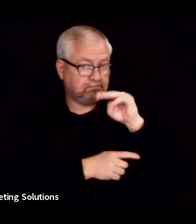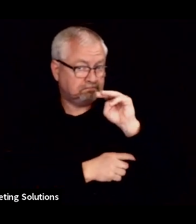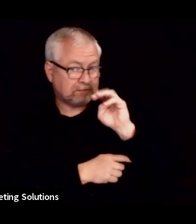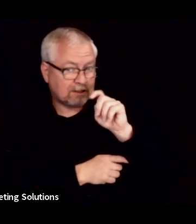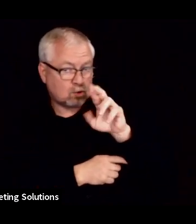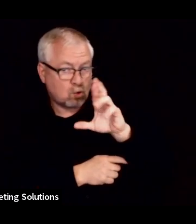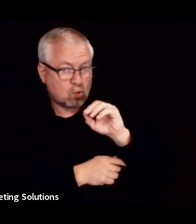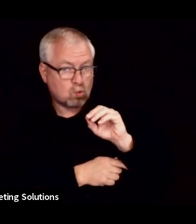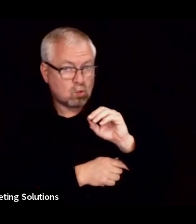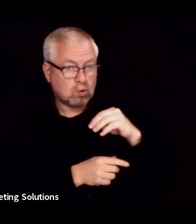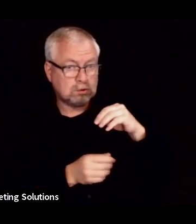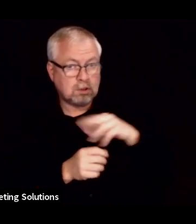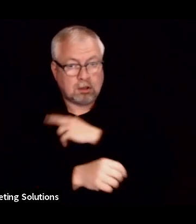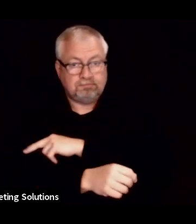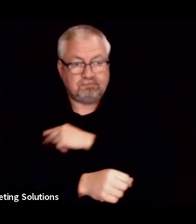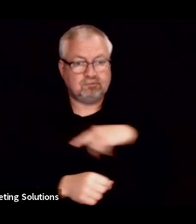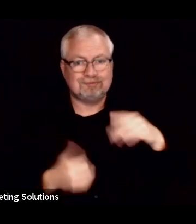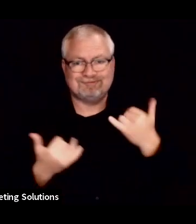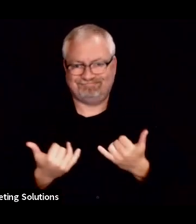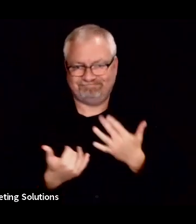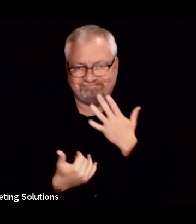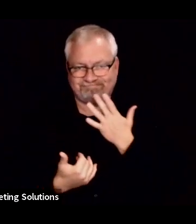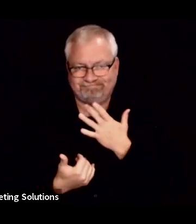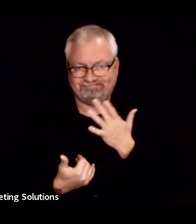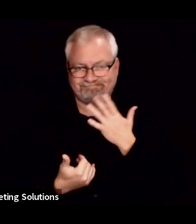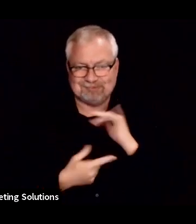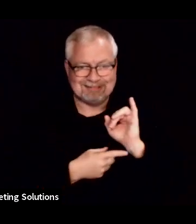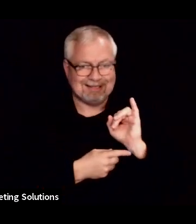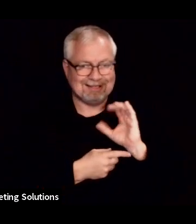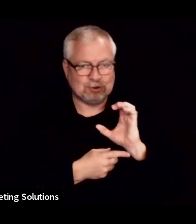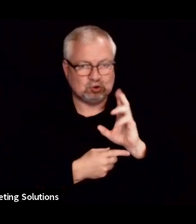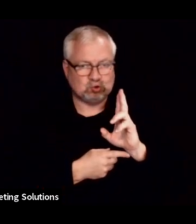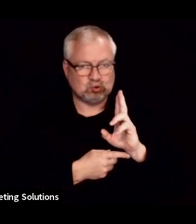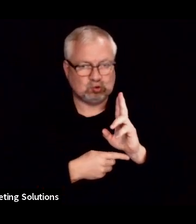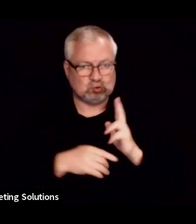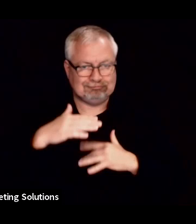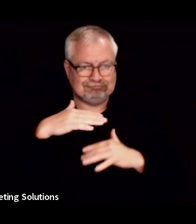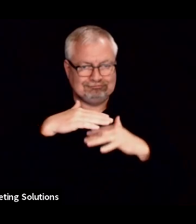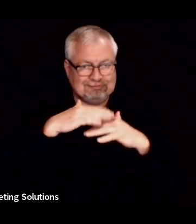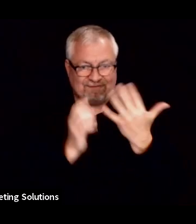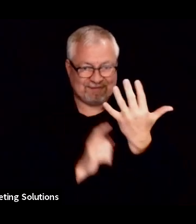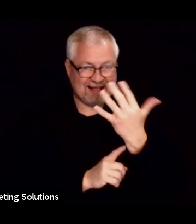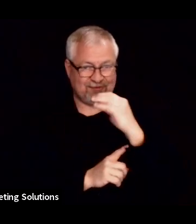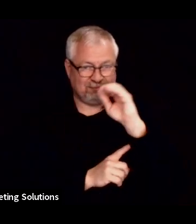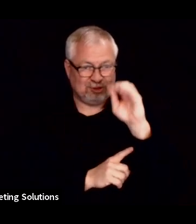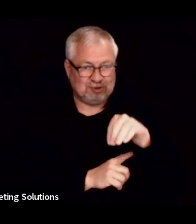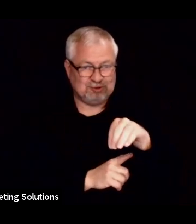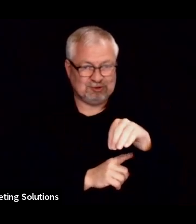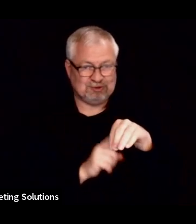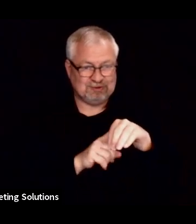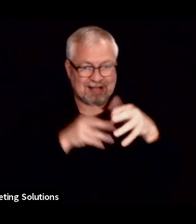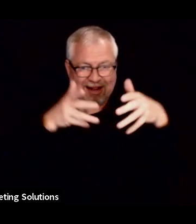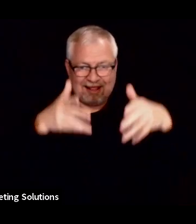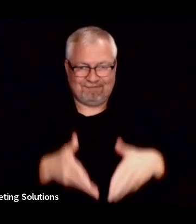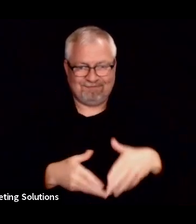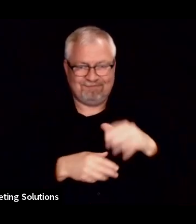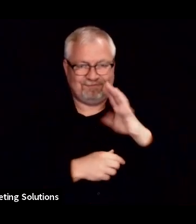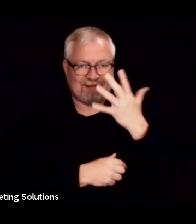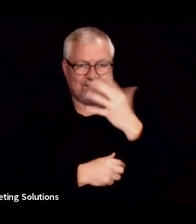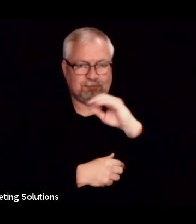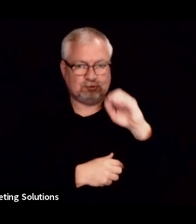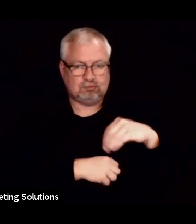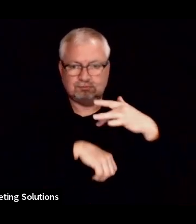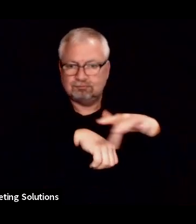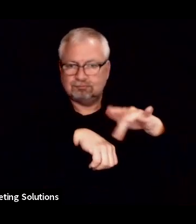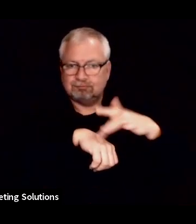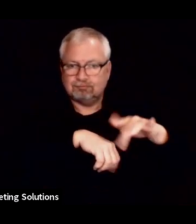think they're at the threshold of about 5% of ICU beds being available, and those are the regularly staffed beds, not the surge beds.